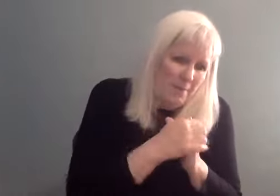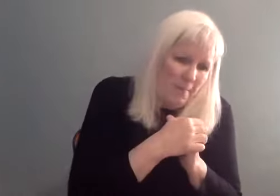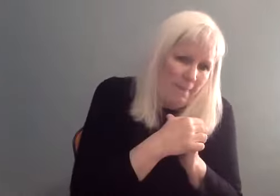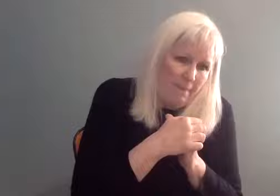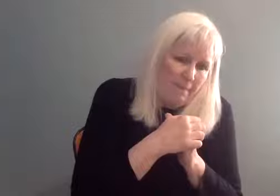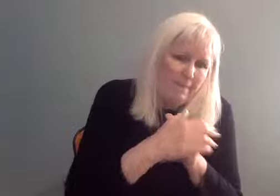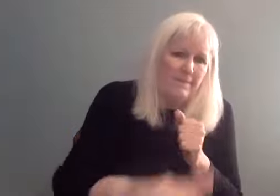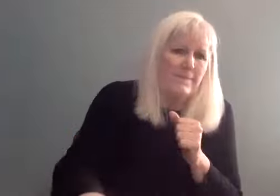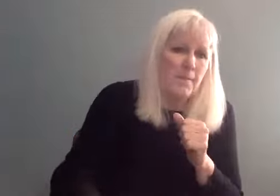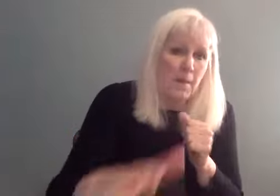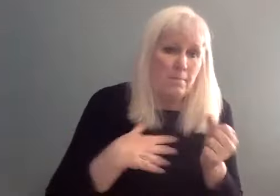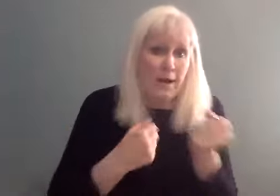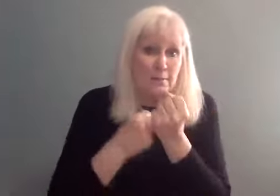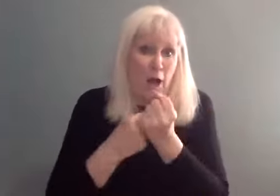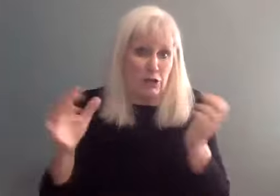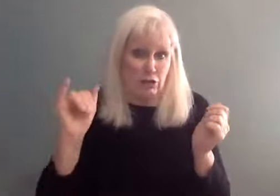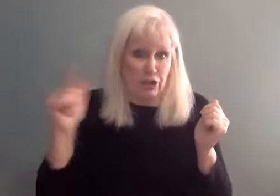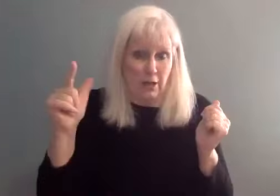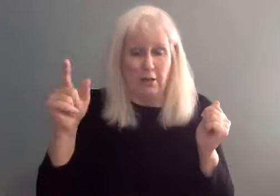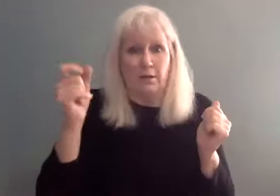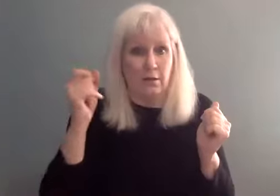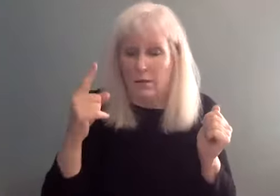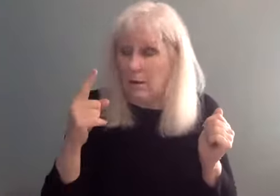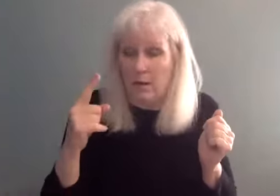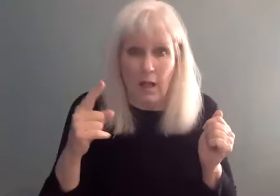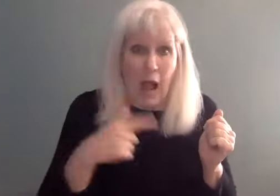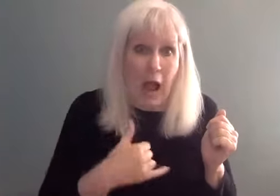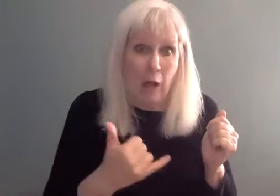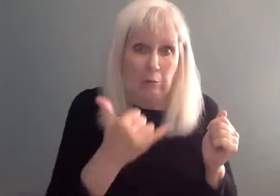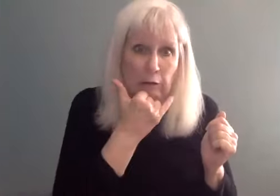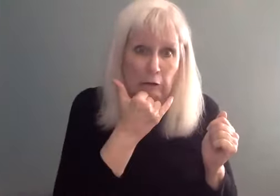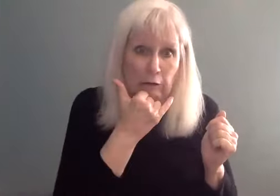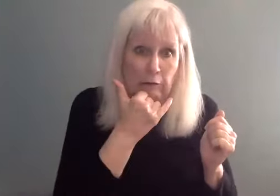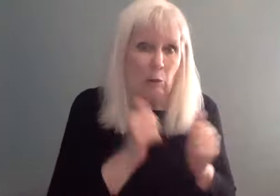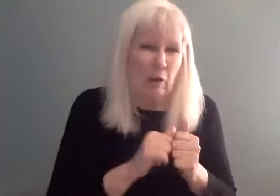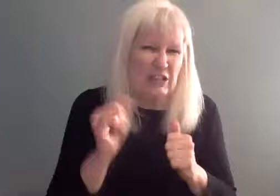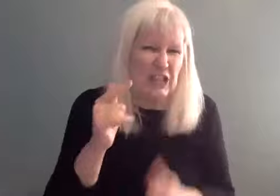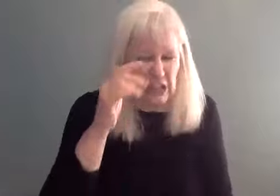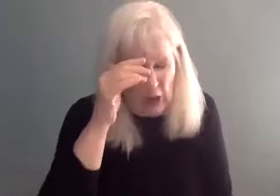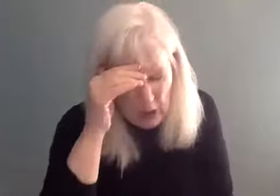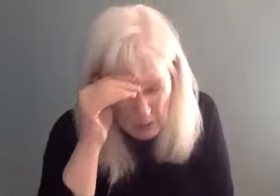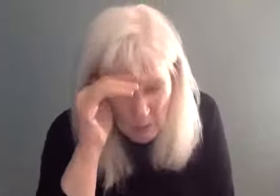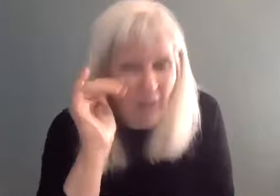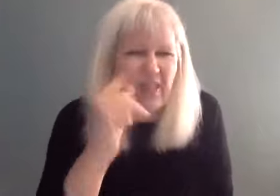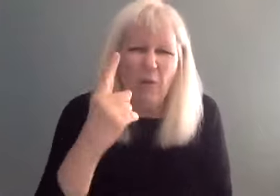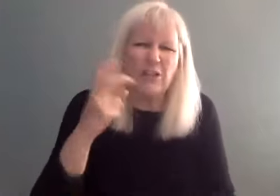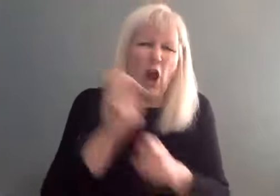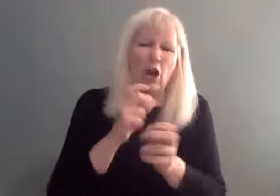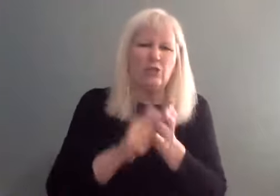Jill, my sponsor, said, because she was on my list of my wrongs, that was the hardest inventory I had to write. They betrayed me. Why is it